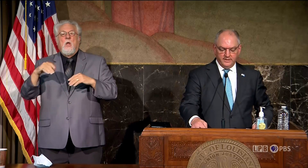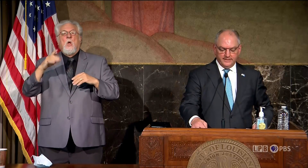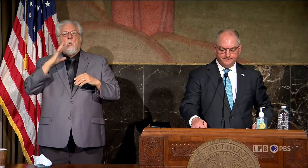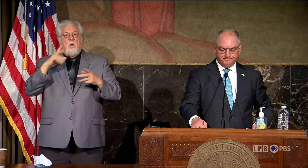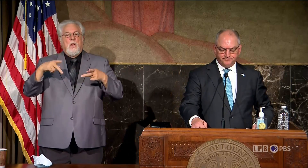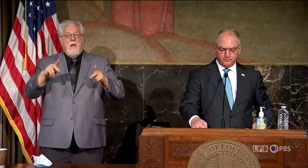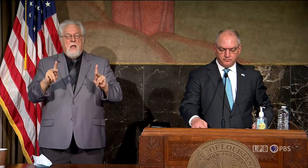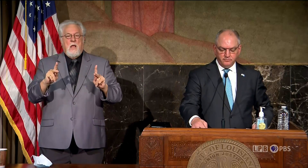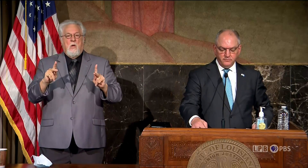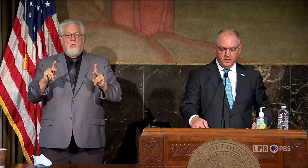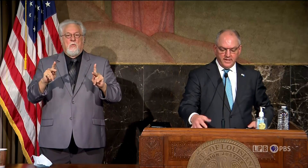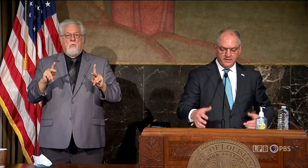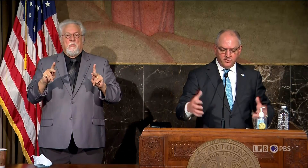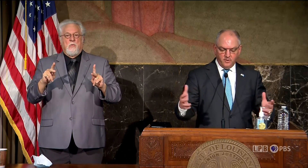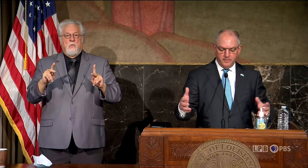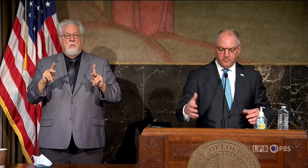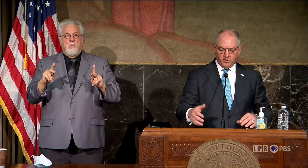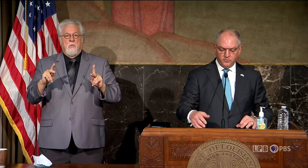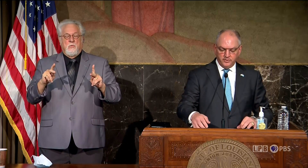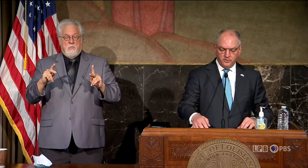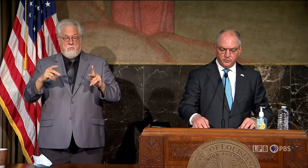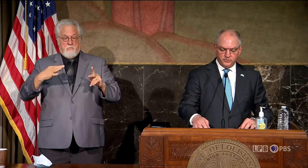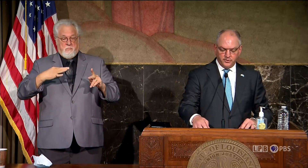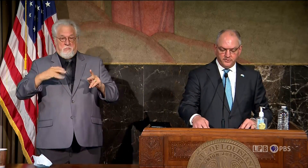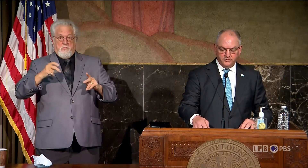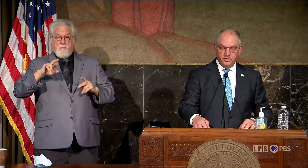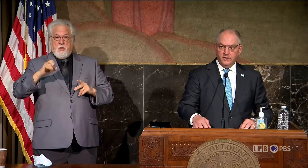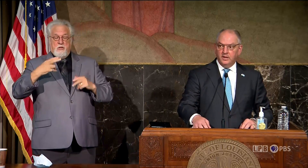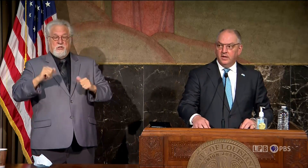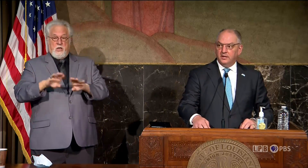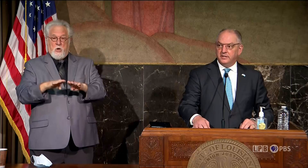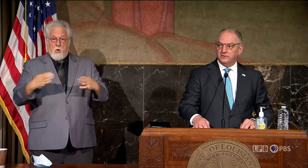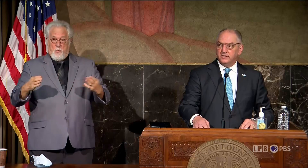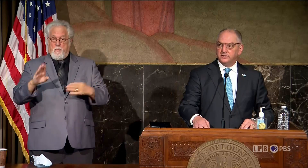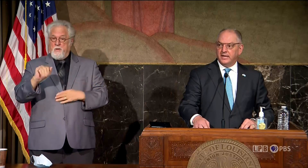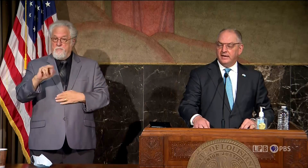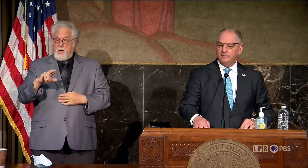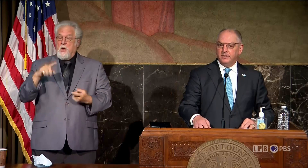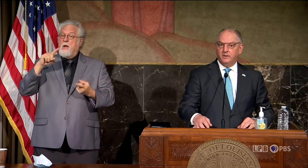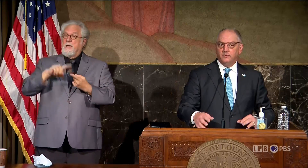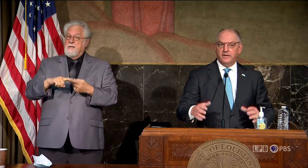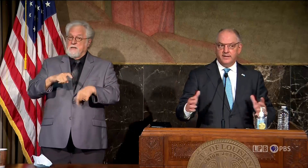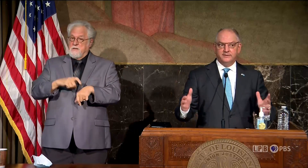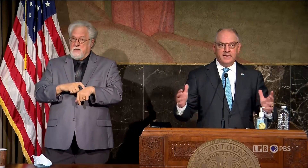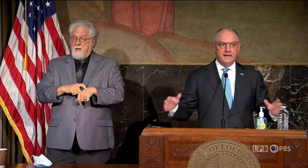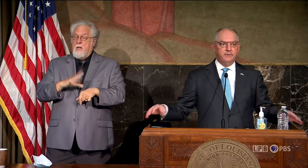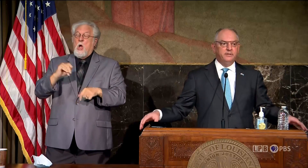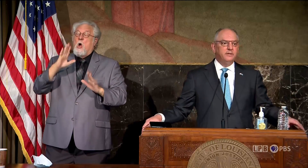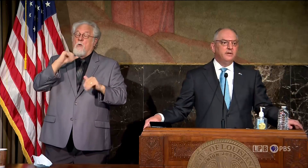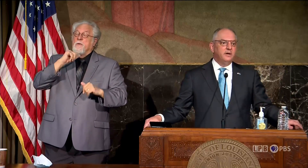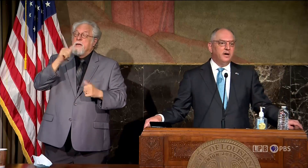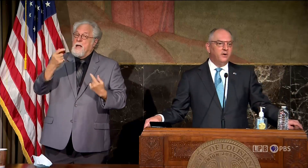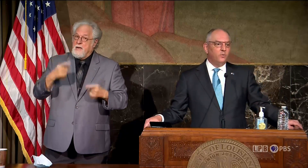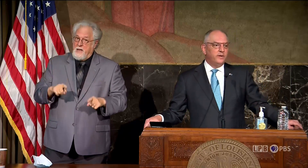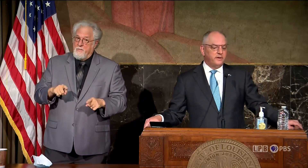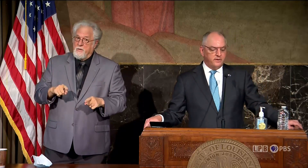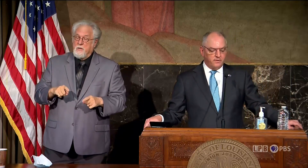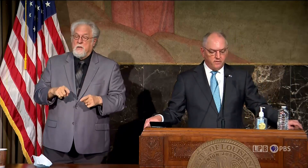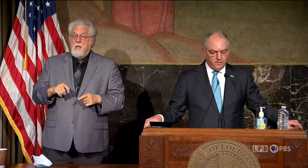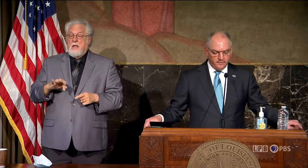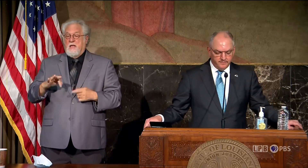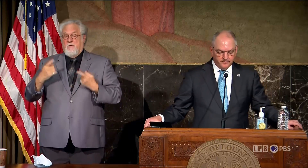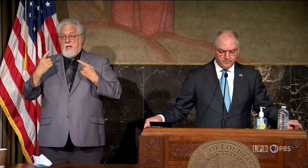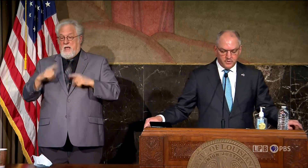allowed, again, to open bars with those restrictions until such time, and hopefully it doesn't happen, when